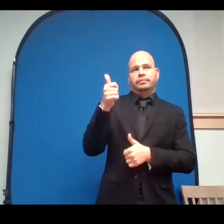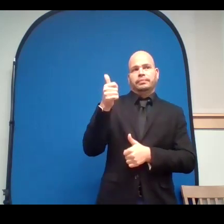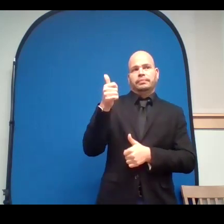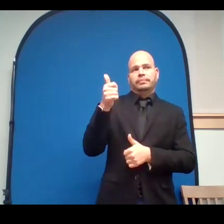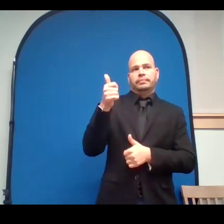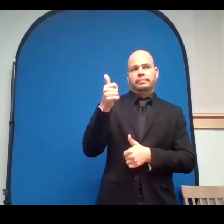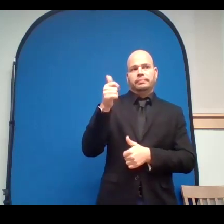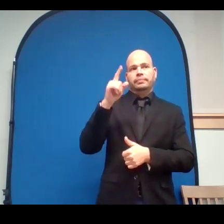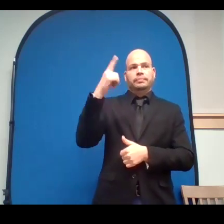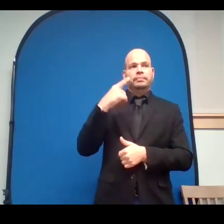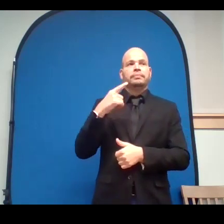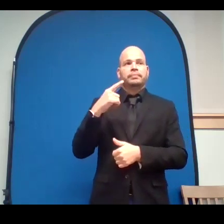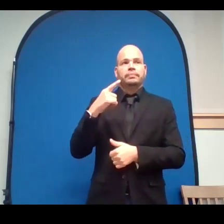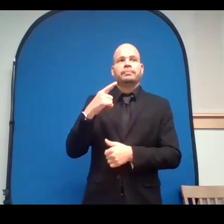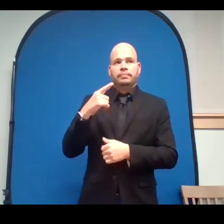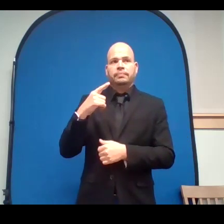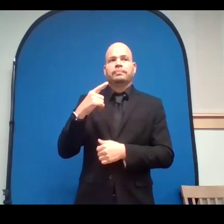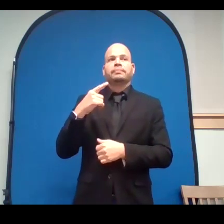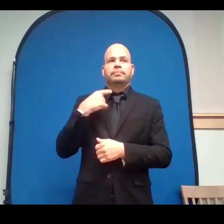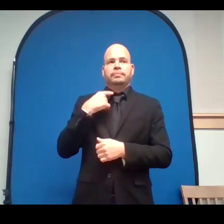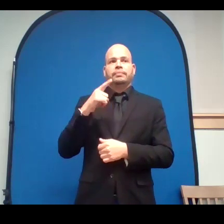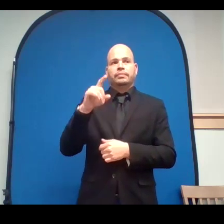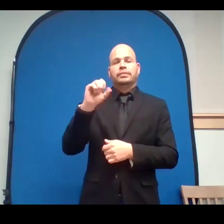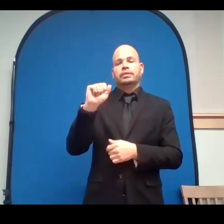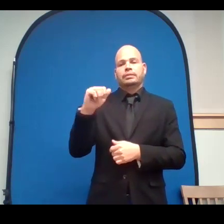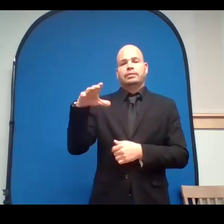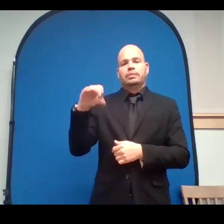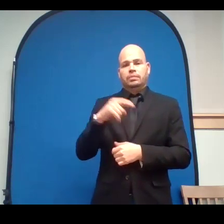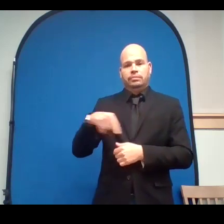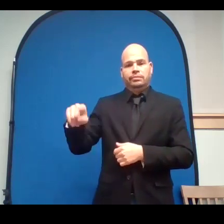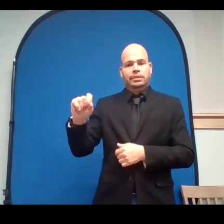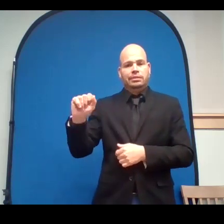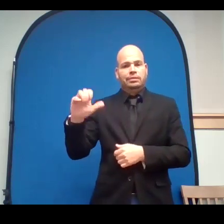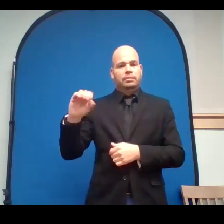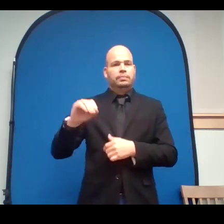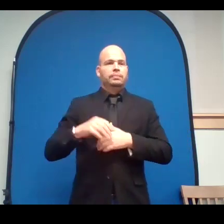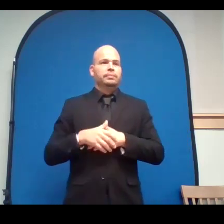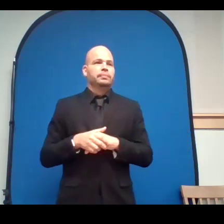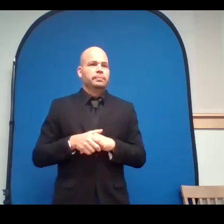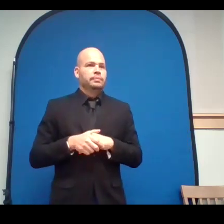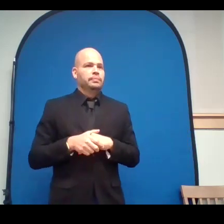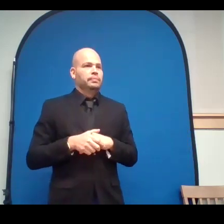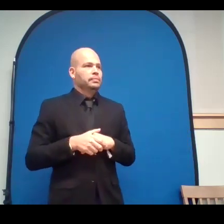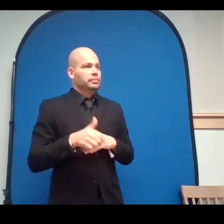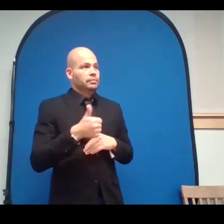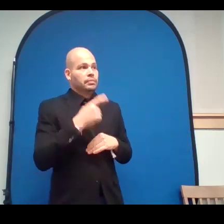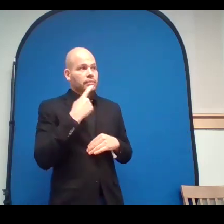I were stationed out of Saco, as we discussed earlier, sir. So tell us about your, anything more on your military career?